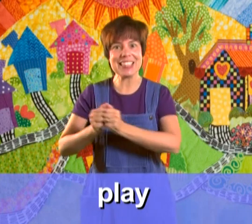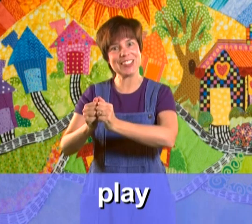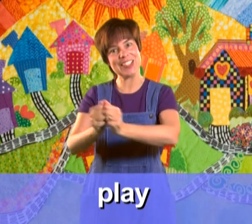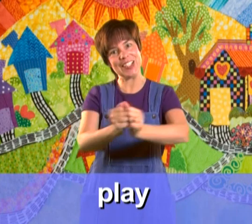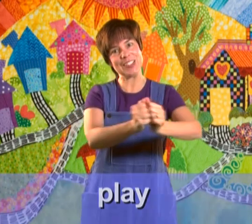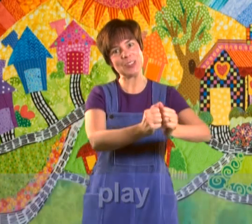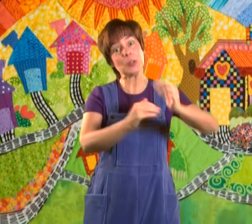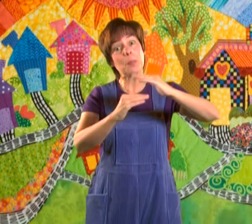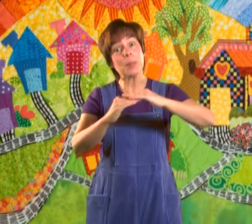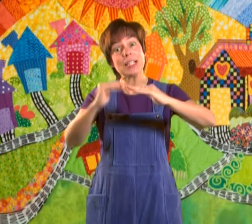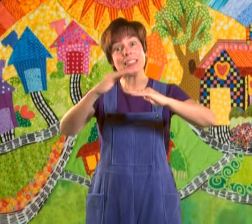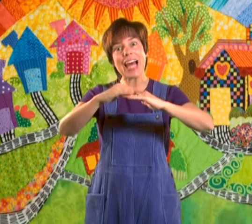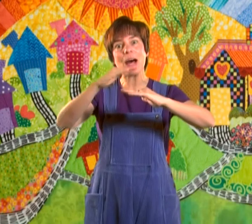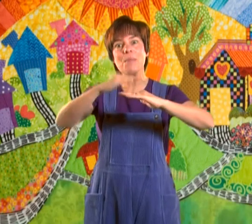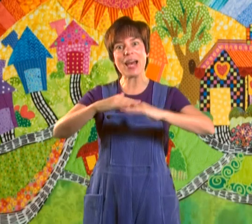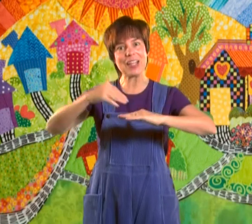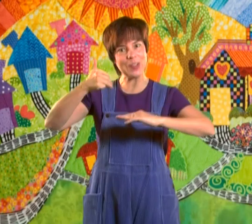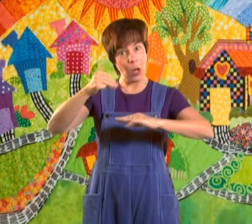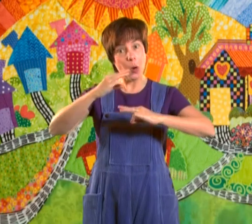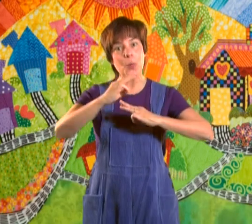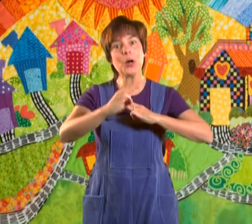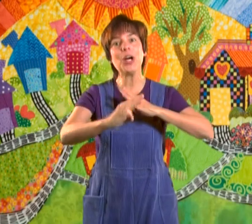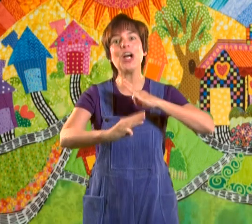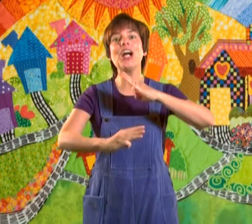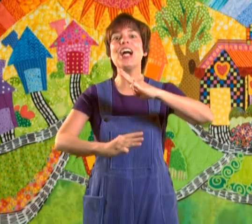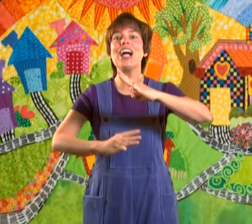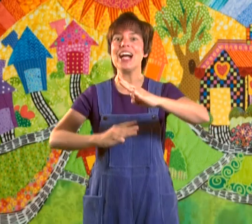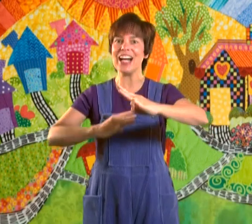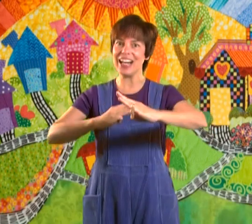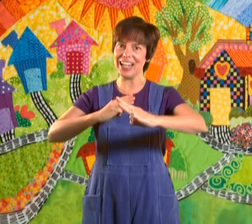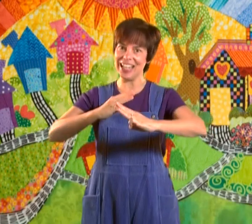together to build a better world.